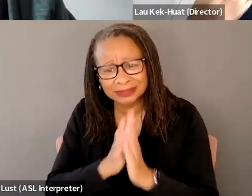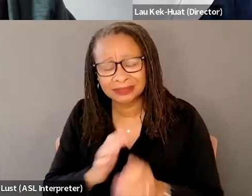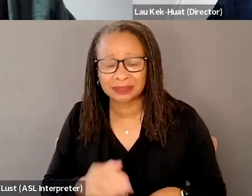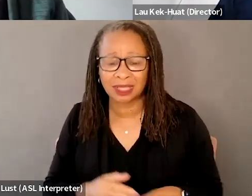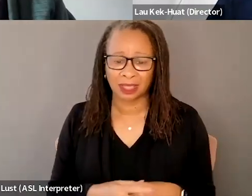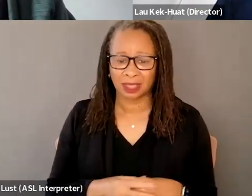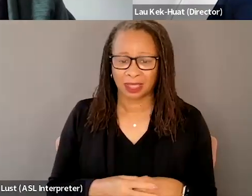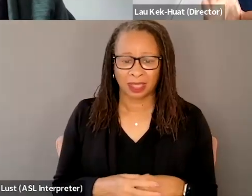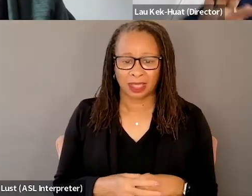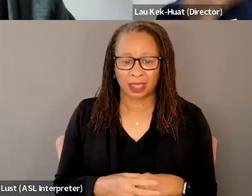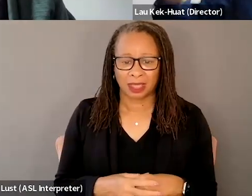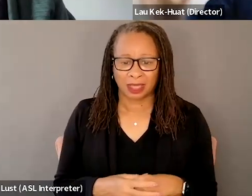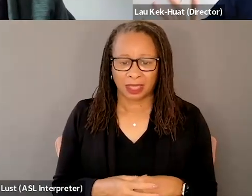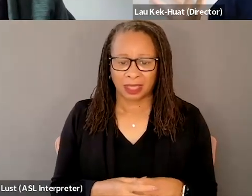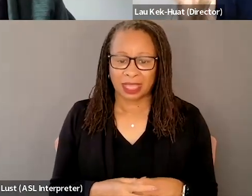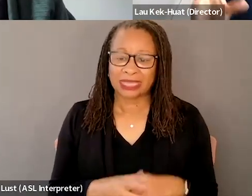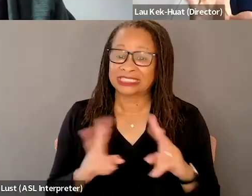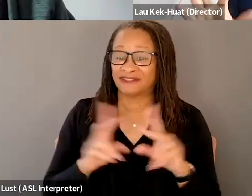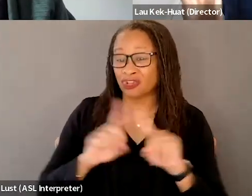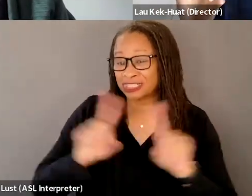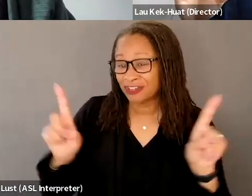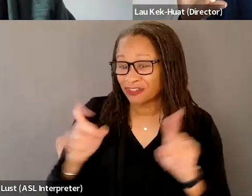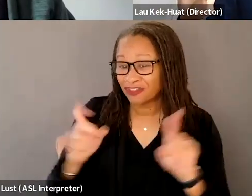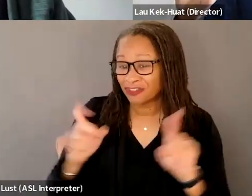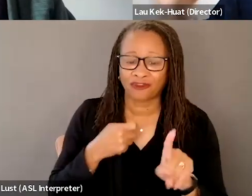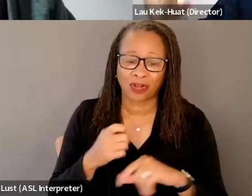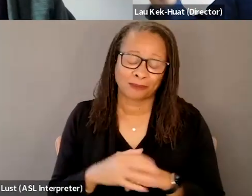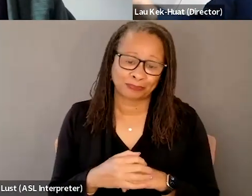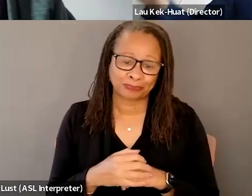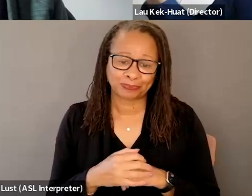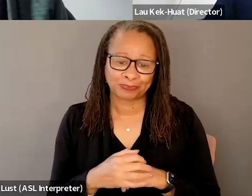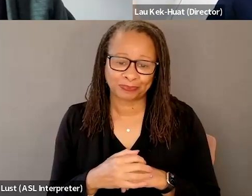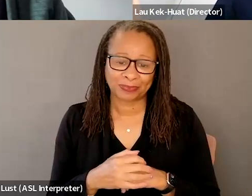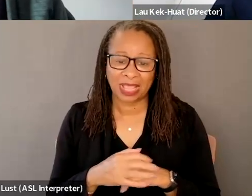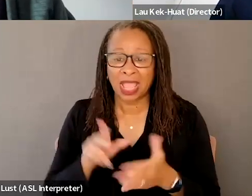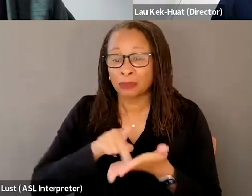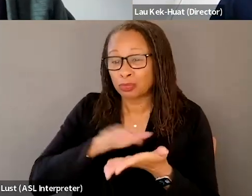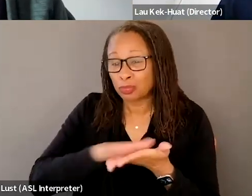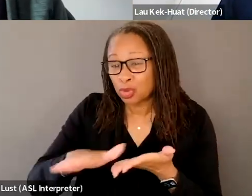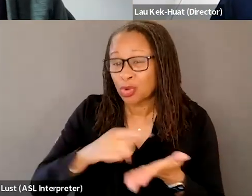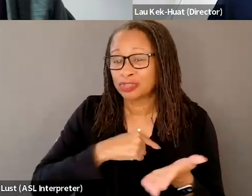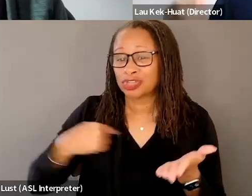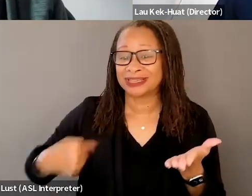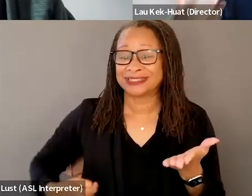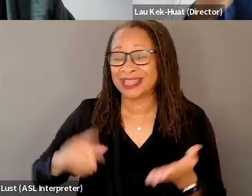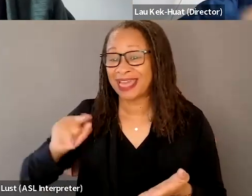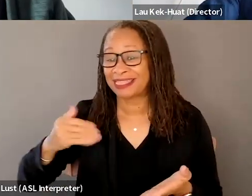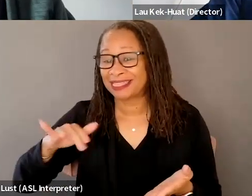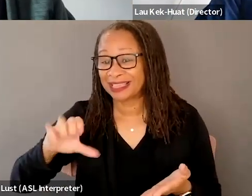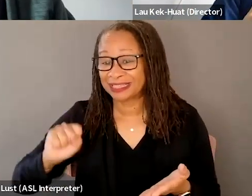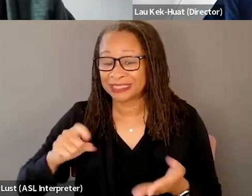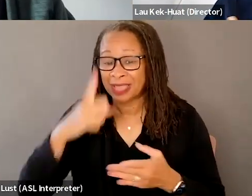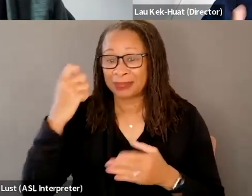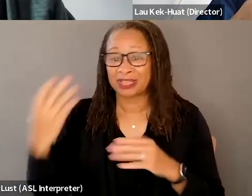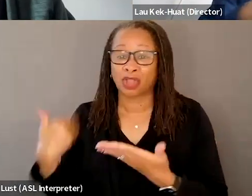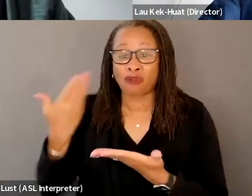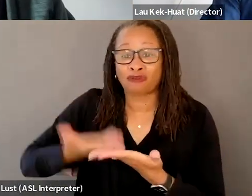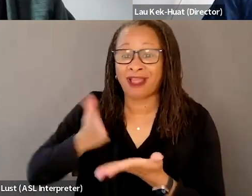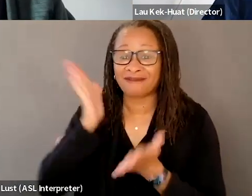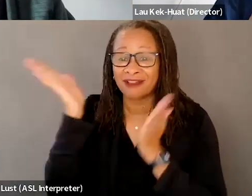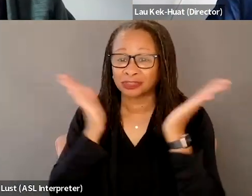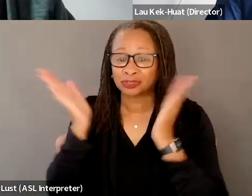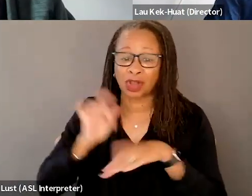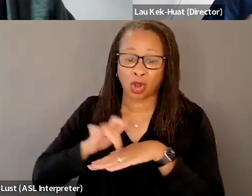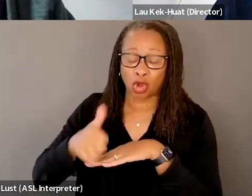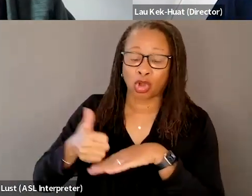for Peranakan, it's quite different from the pure Chinese ethnics because they came to Malaysia earlier. They